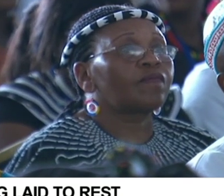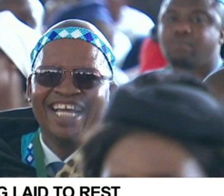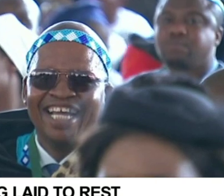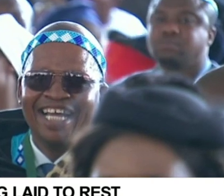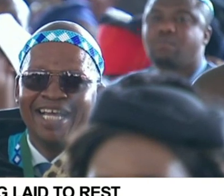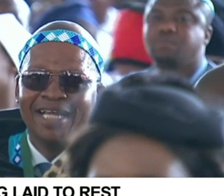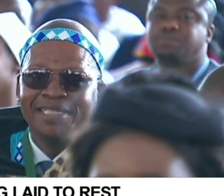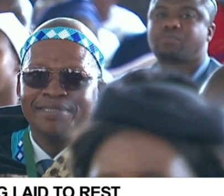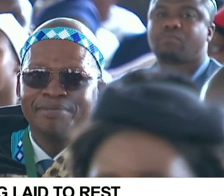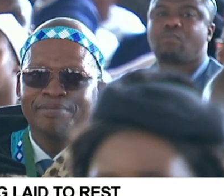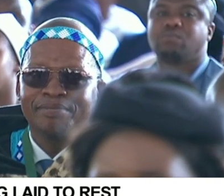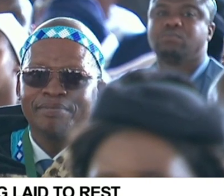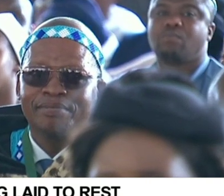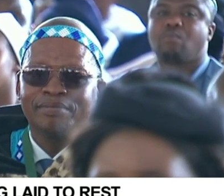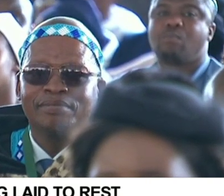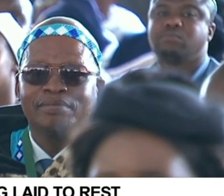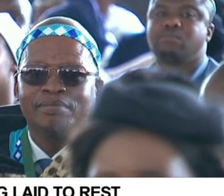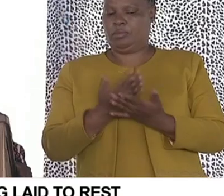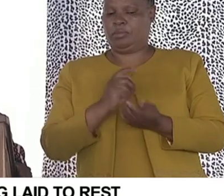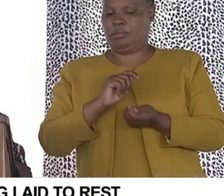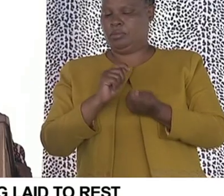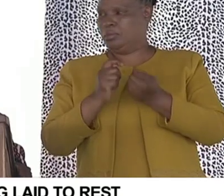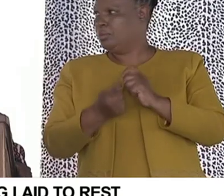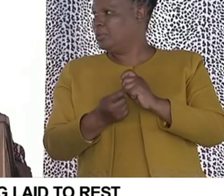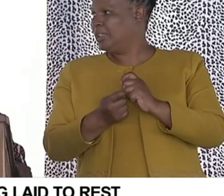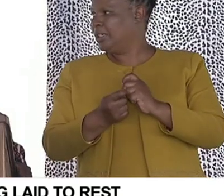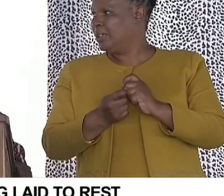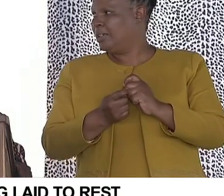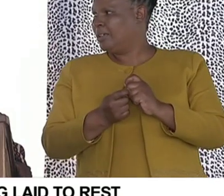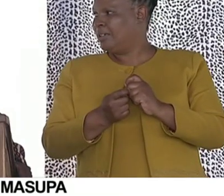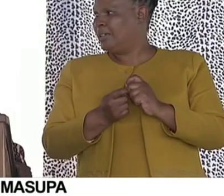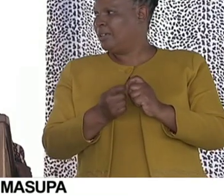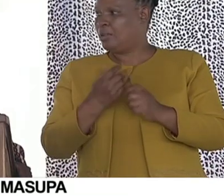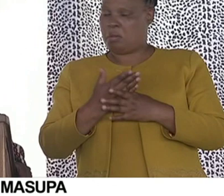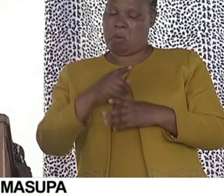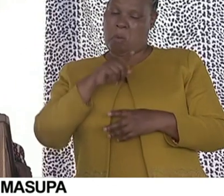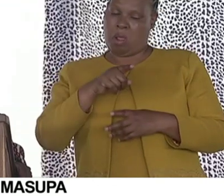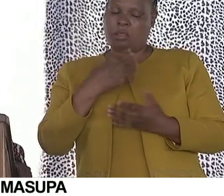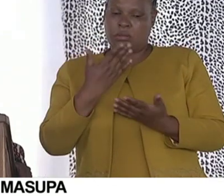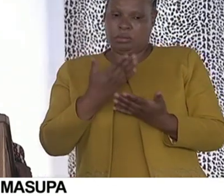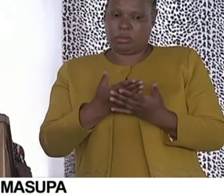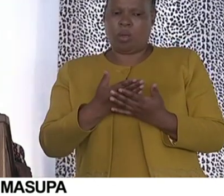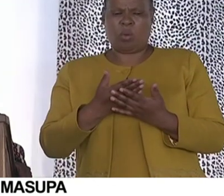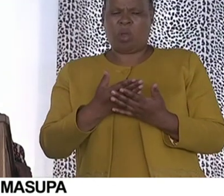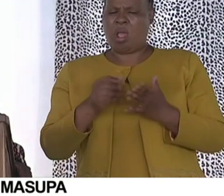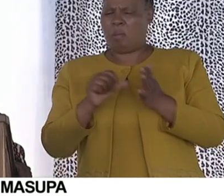place. Also from neighboring Lesotho, death is a necessary end.